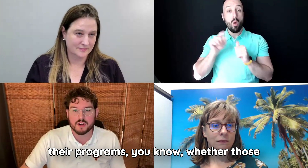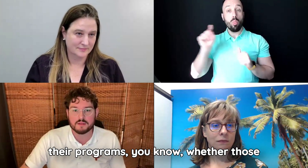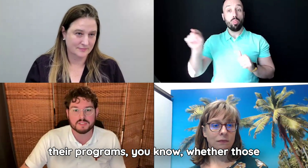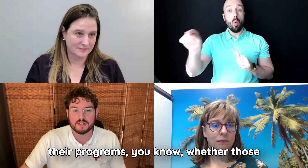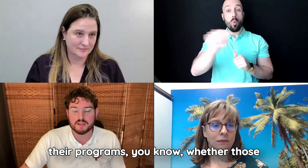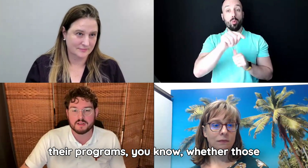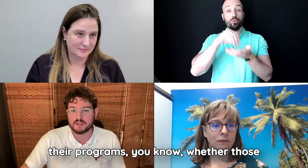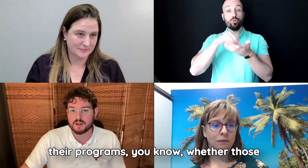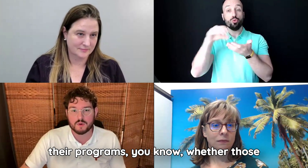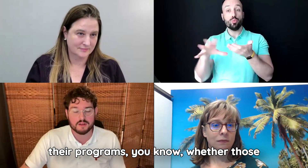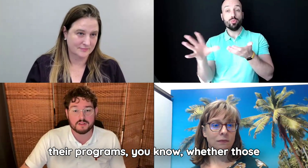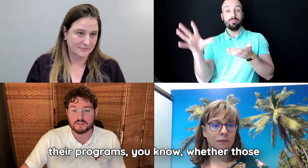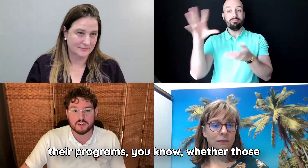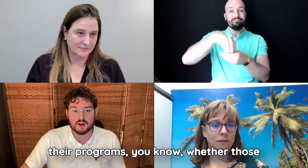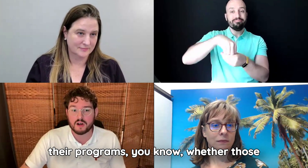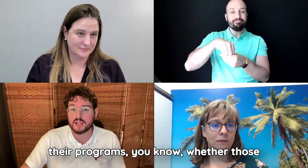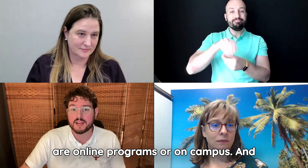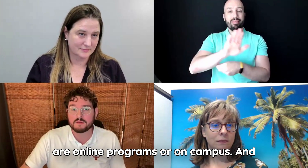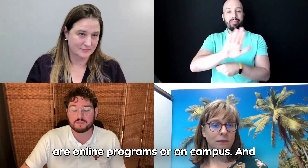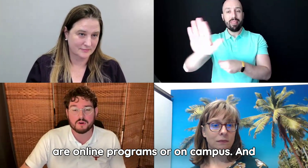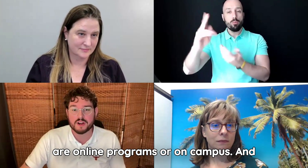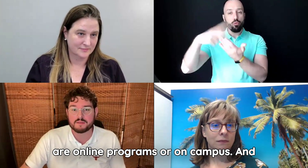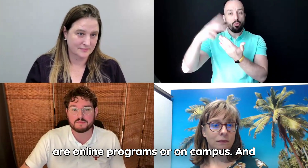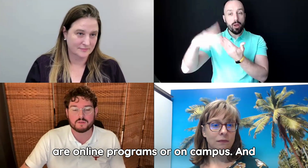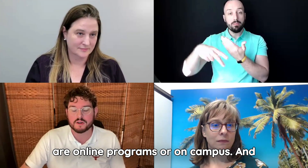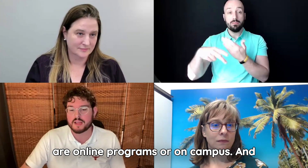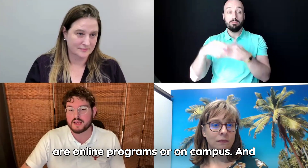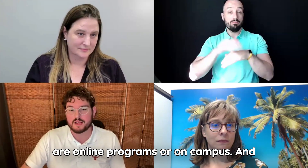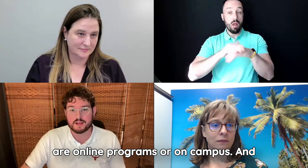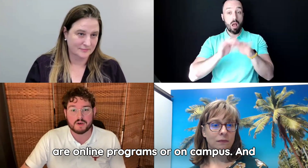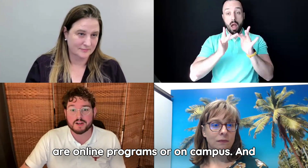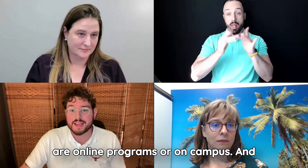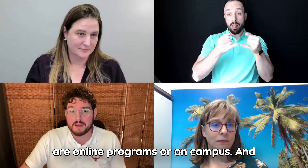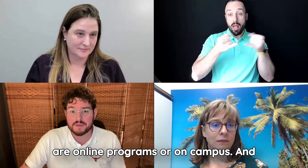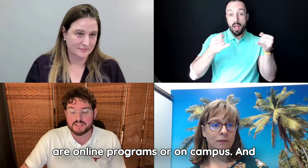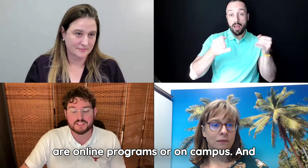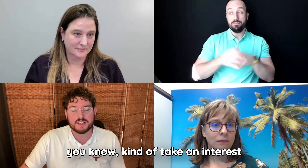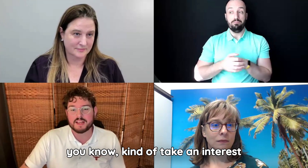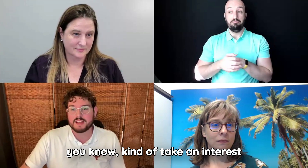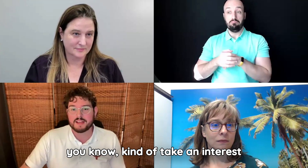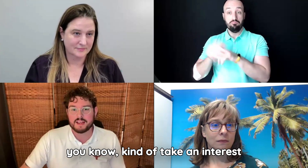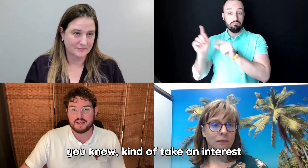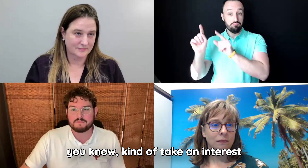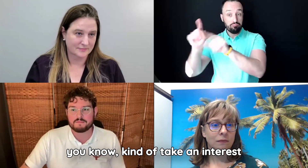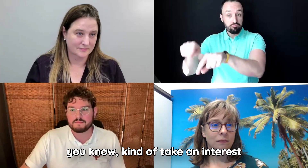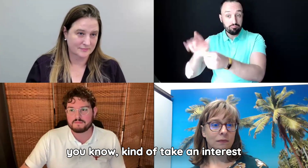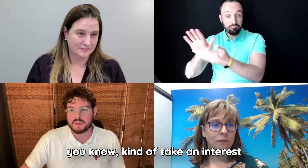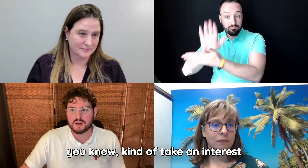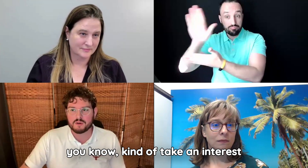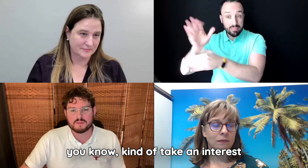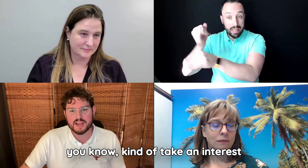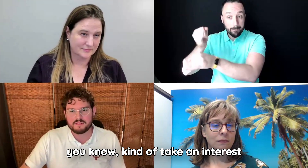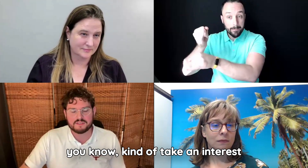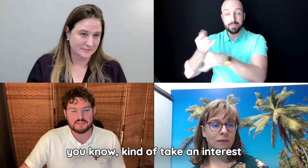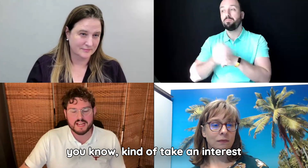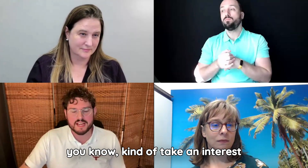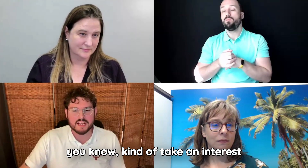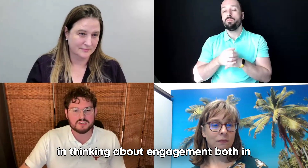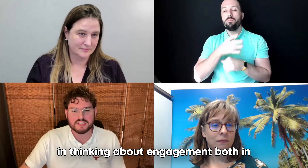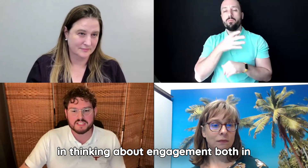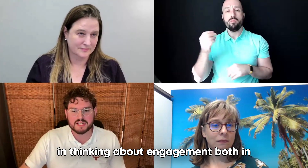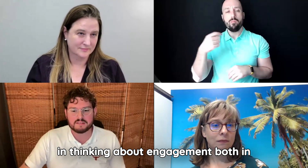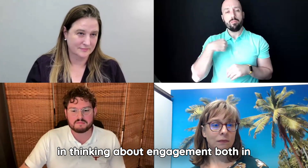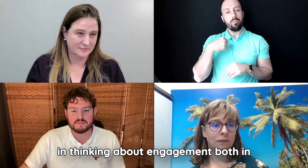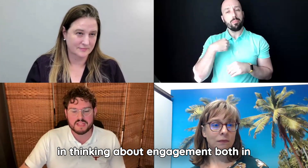in their programs, whether those are online programs or on campus, and, kind of take